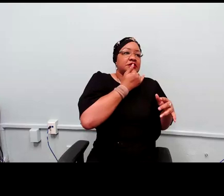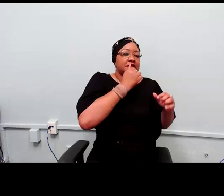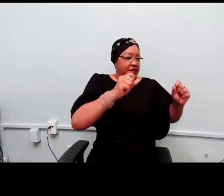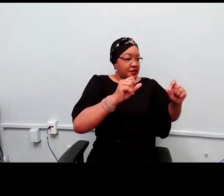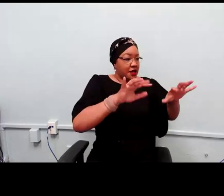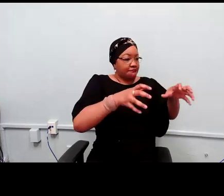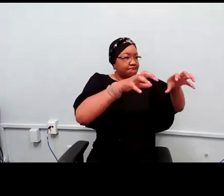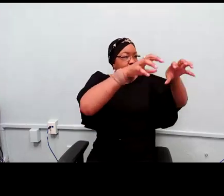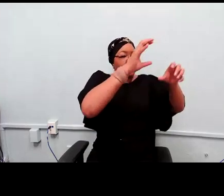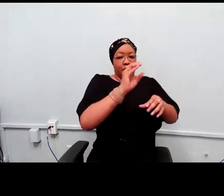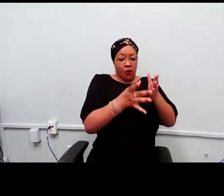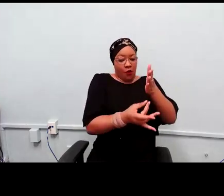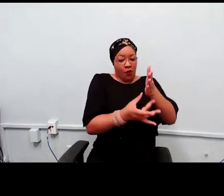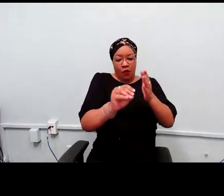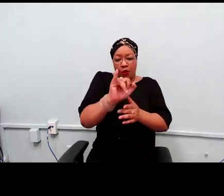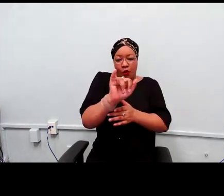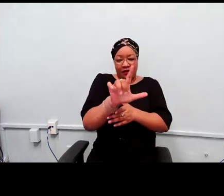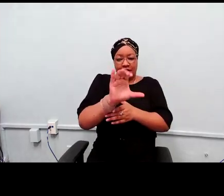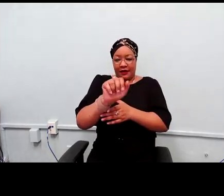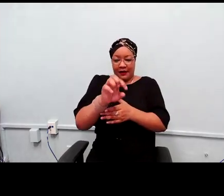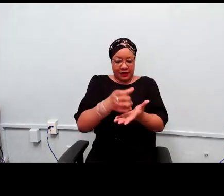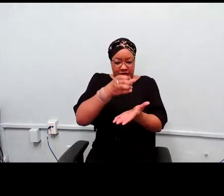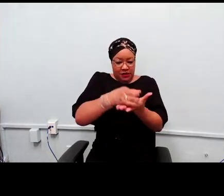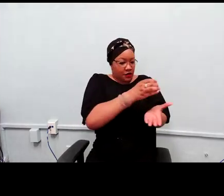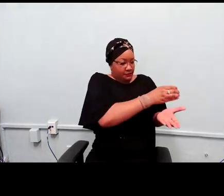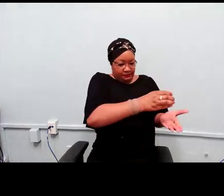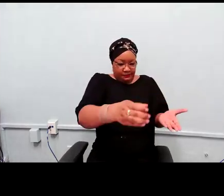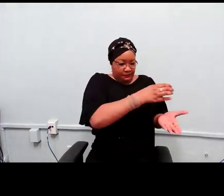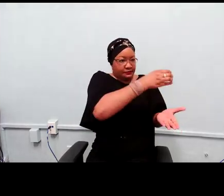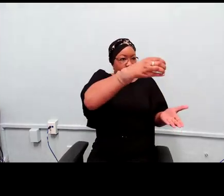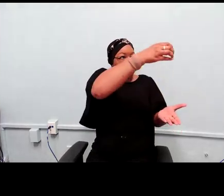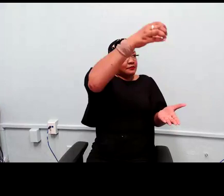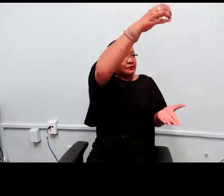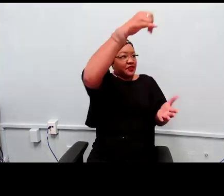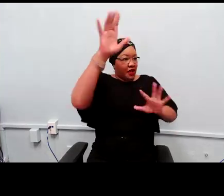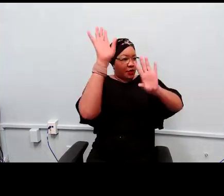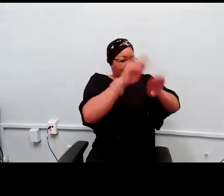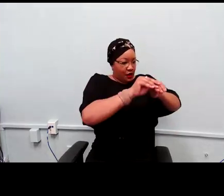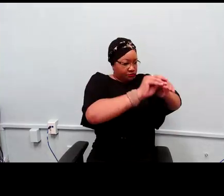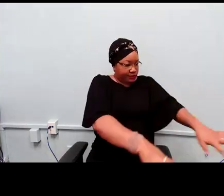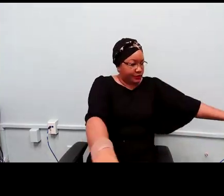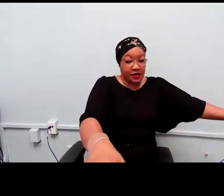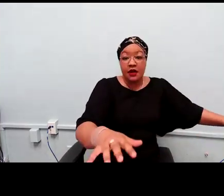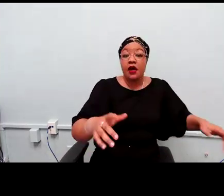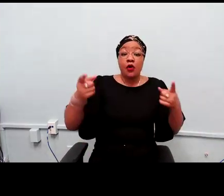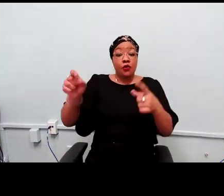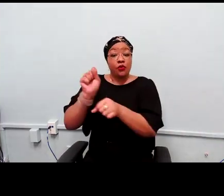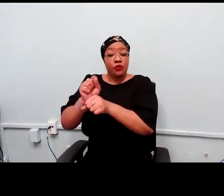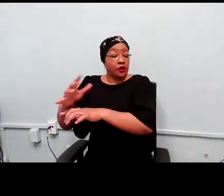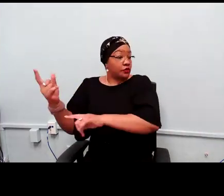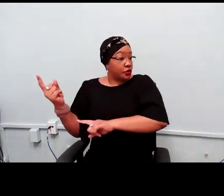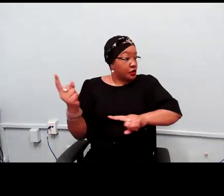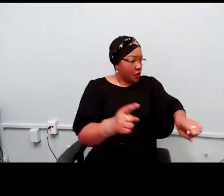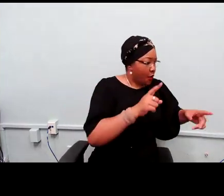Valvoline motor oil cans. Once personnel went running to investigate the commotion, Taylor stuffed something